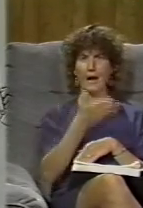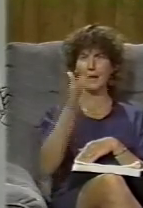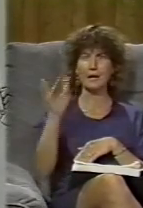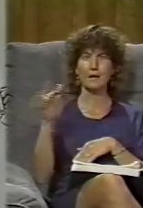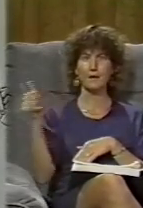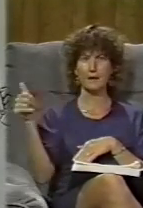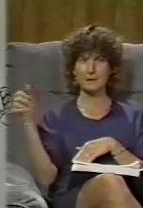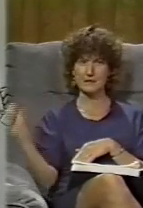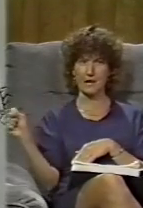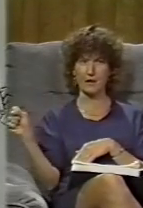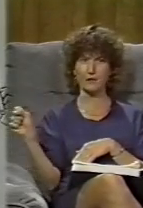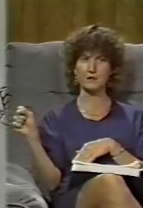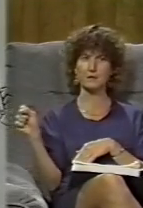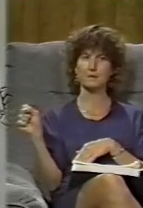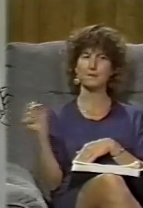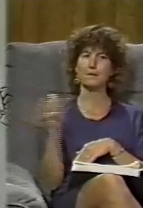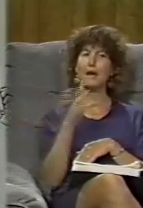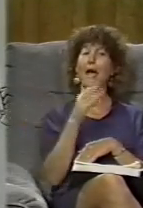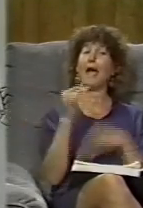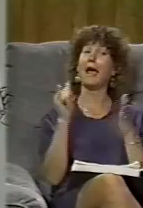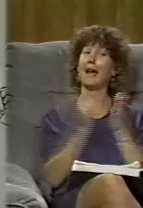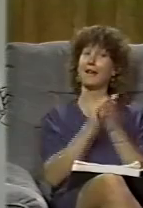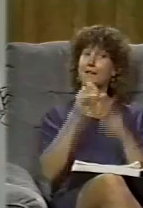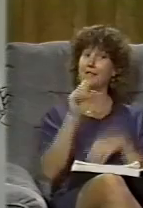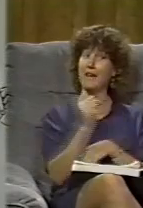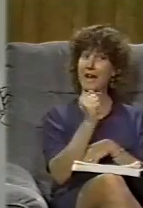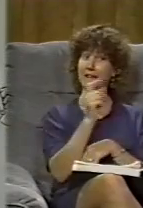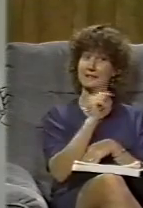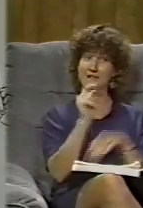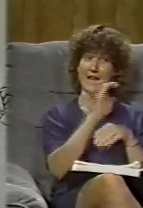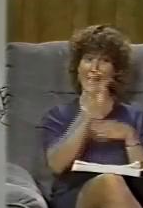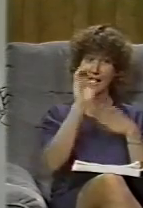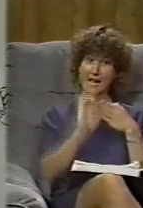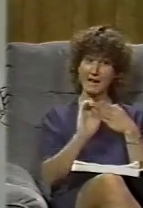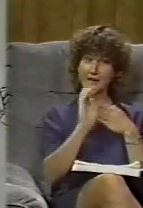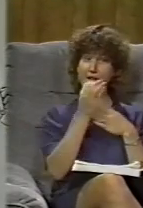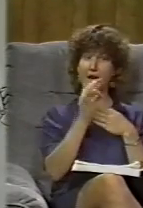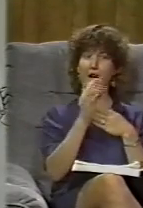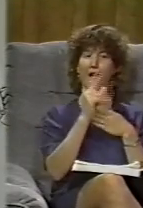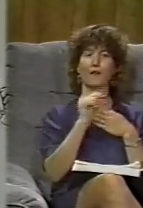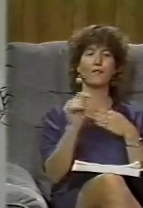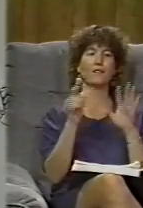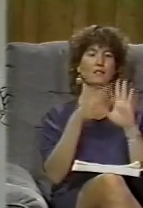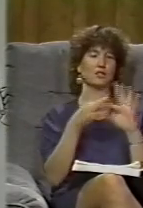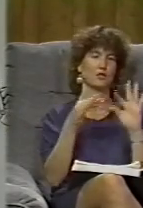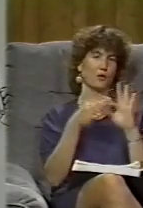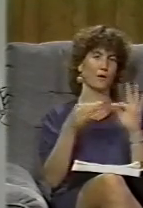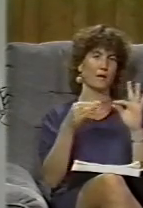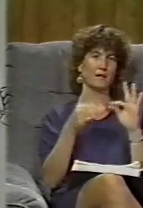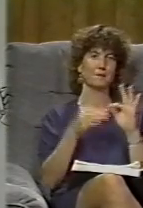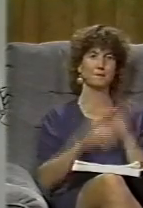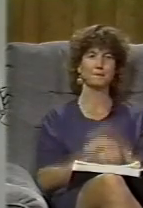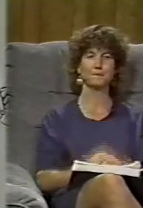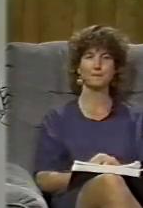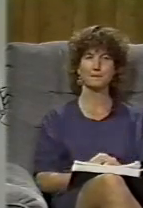by themselves. And that's the end of the story.